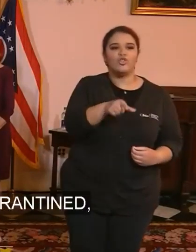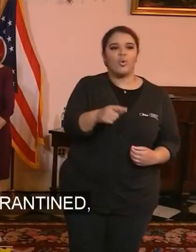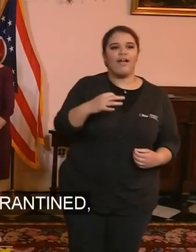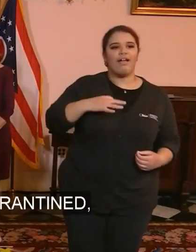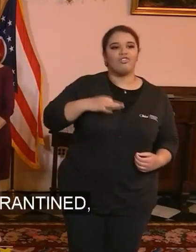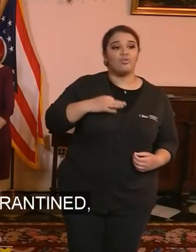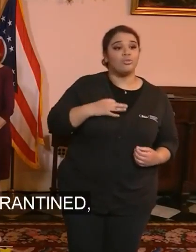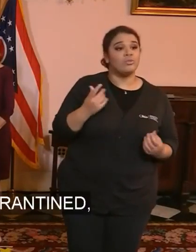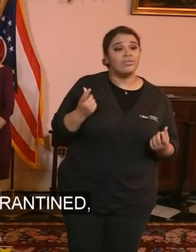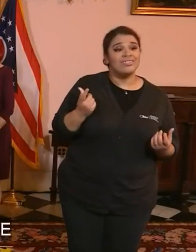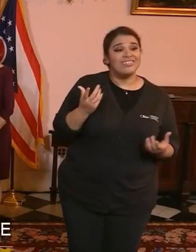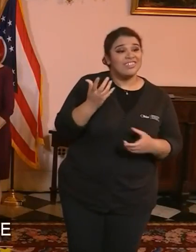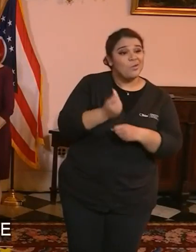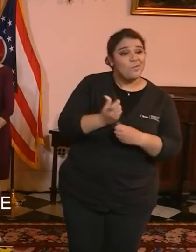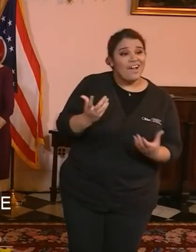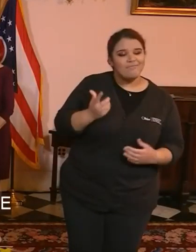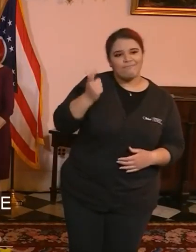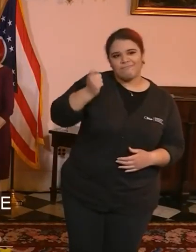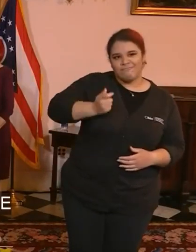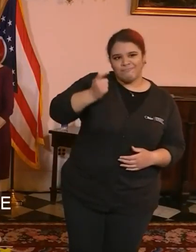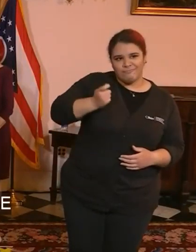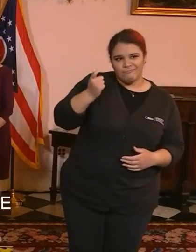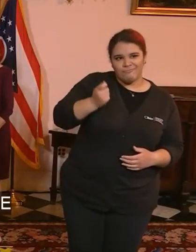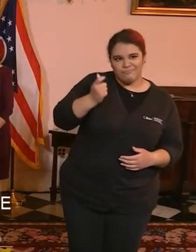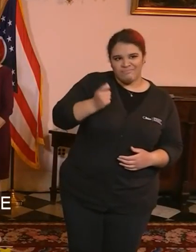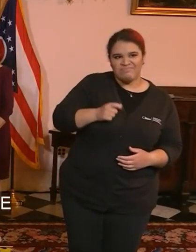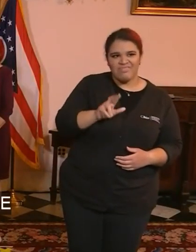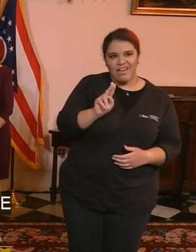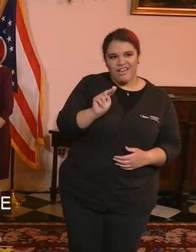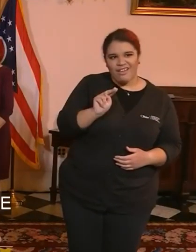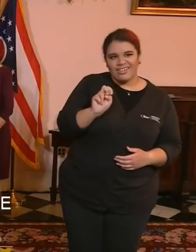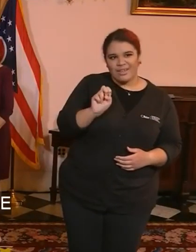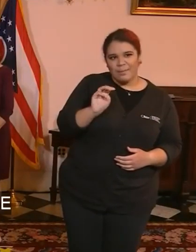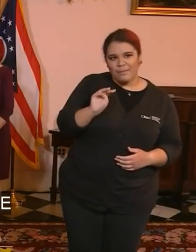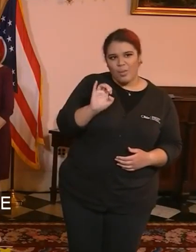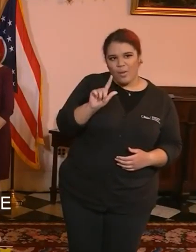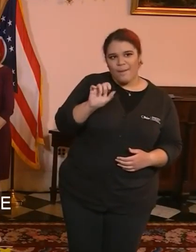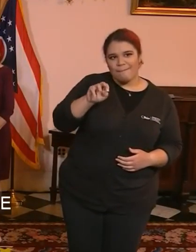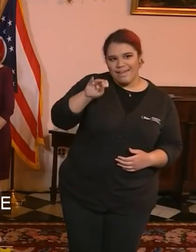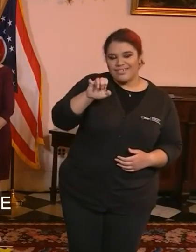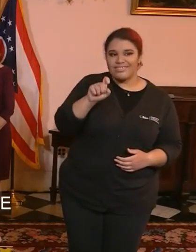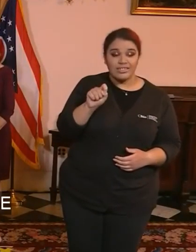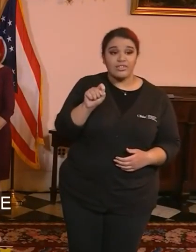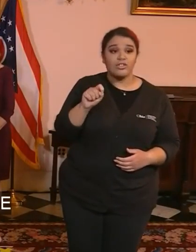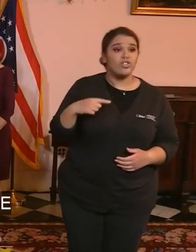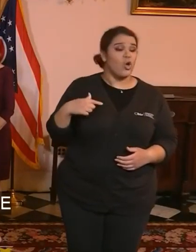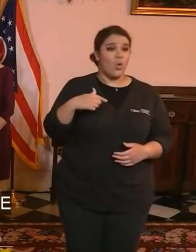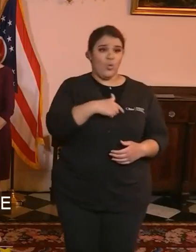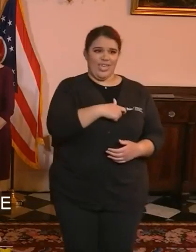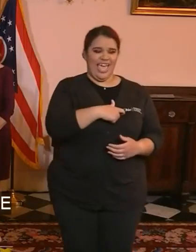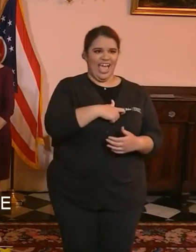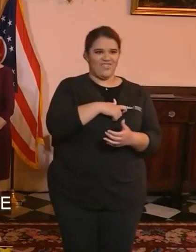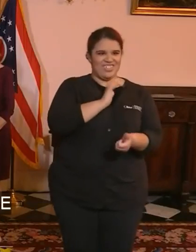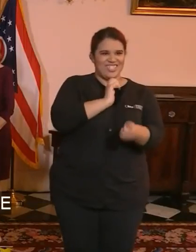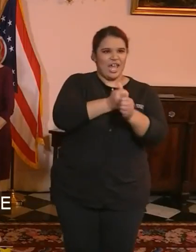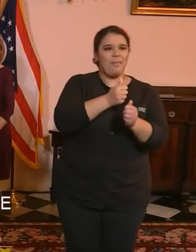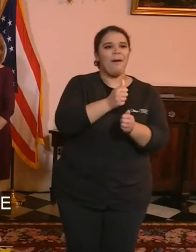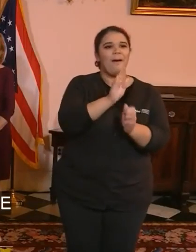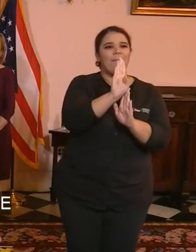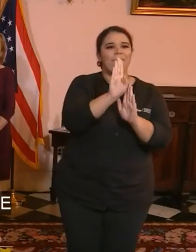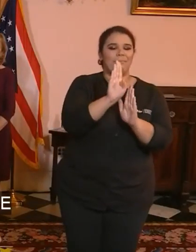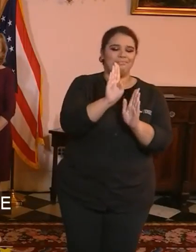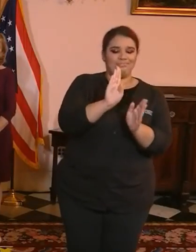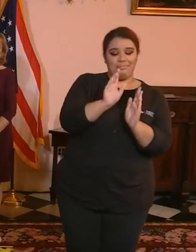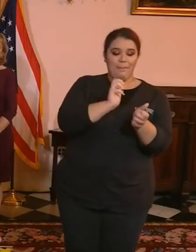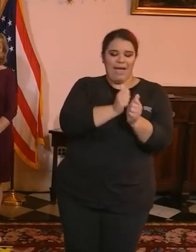that support structure around that individual, so if they're not feeling well, they shouldn't work, and if an employer shouldn't want